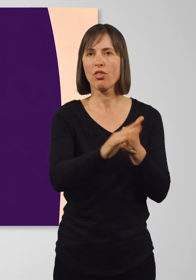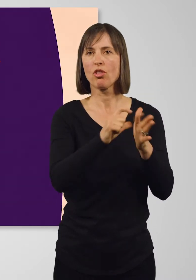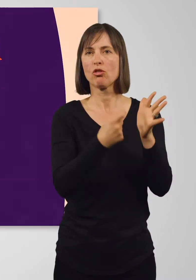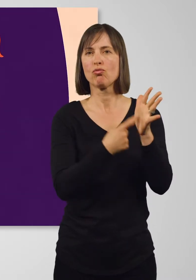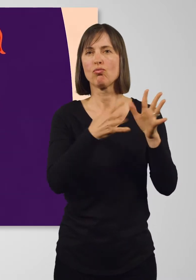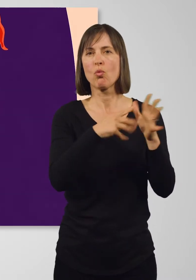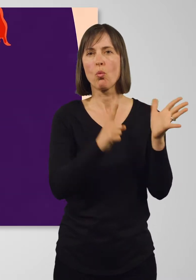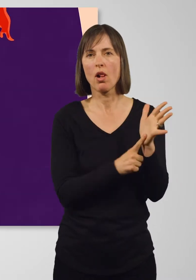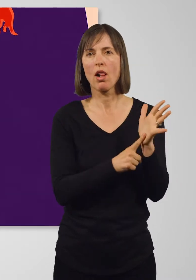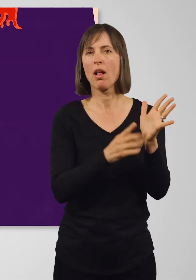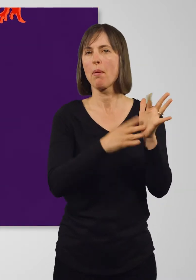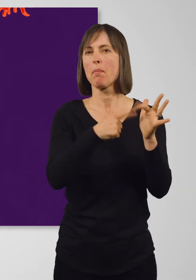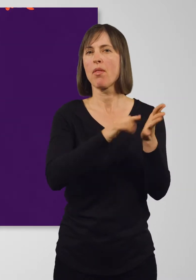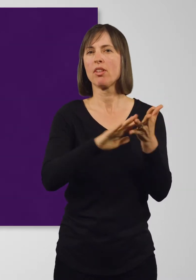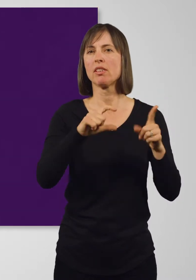Withdrawal method.